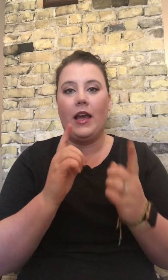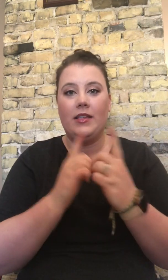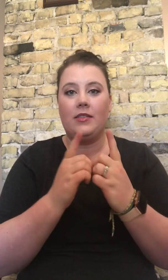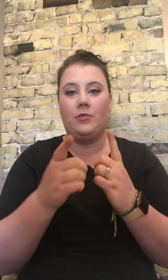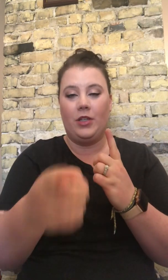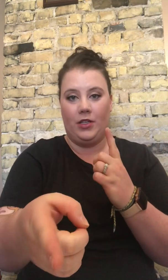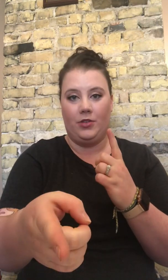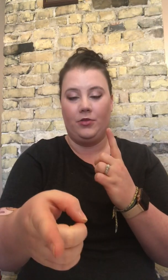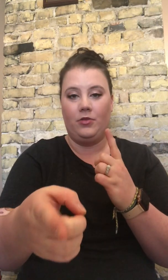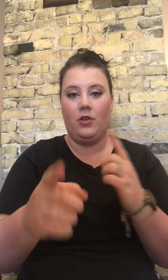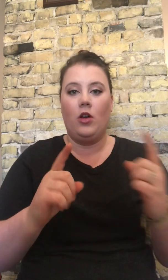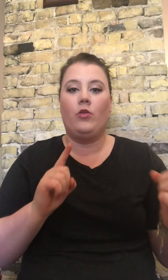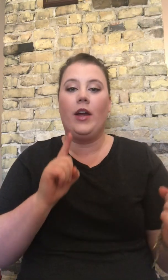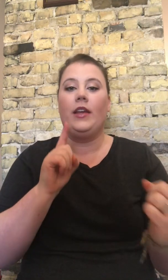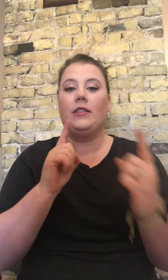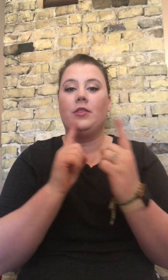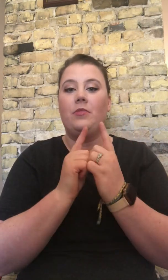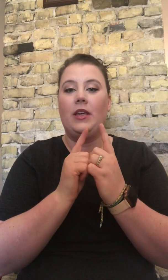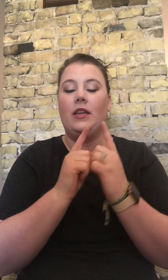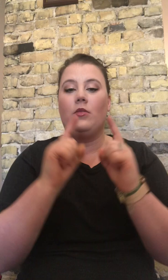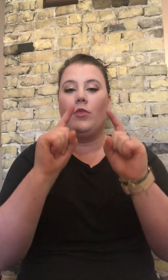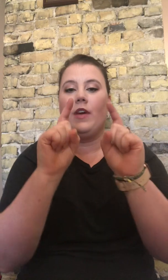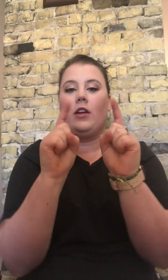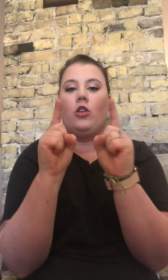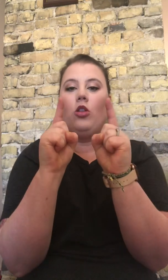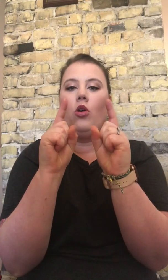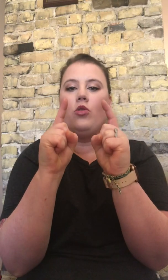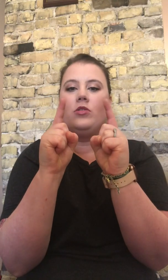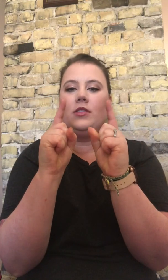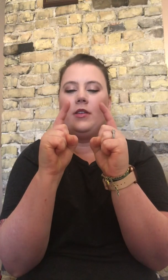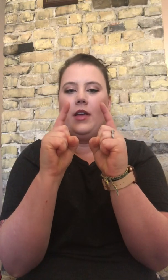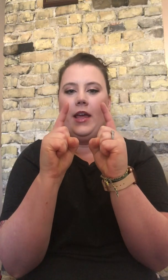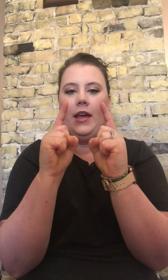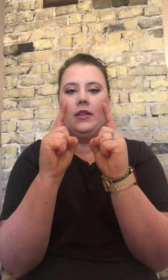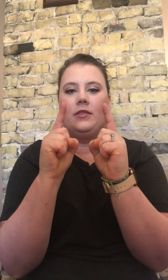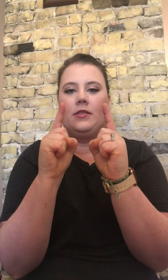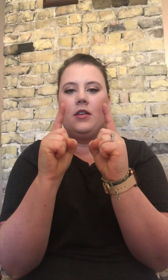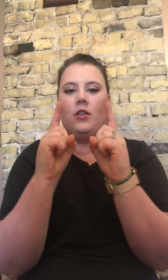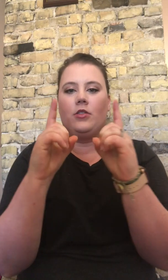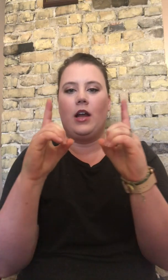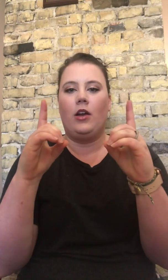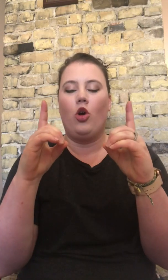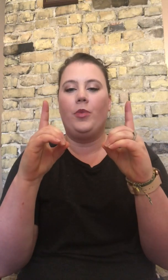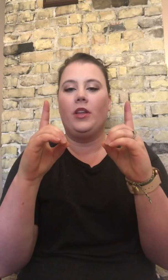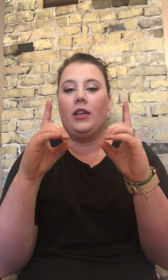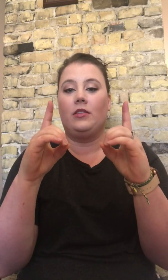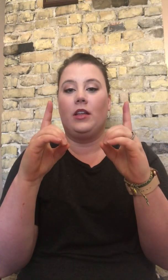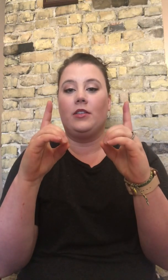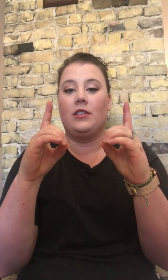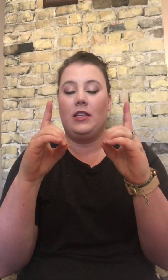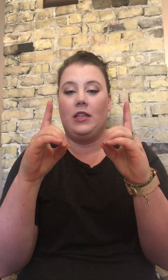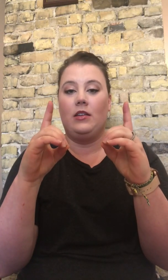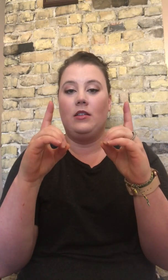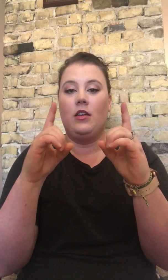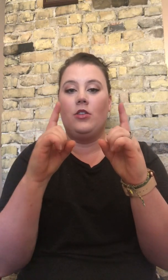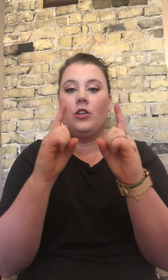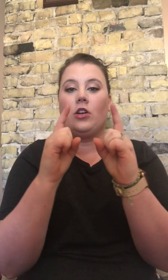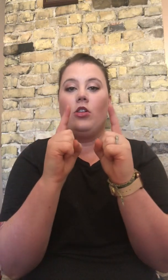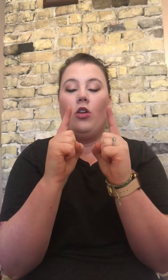nice to meet you, right? And to meet, we've got a closed hands. They're not open like the letter D, they're